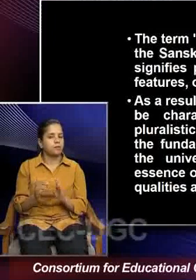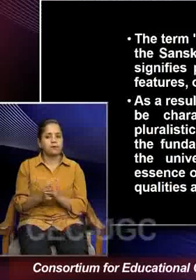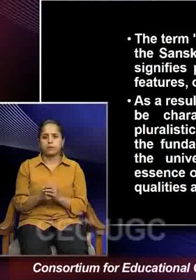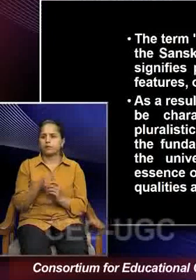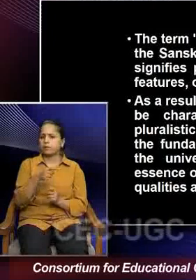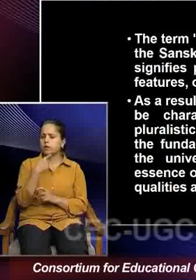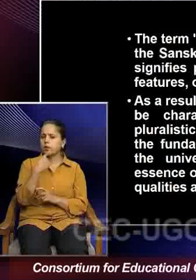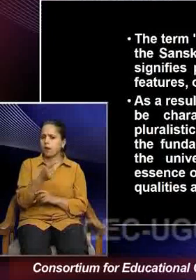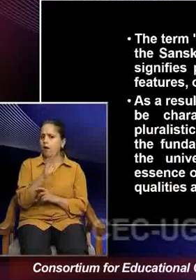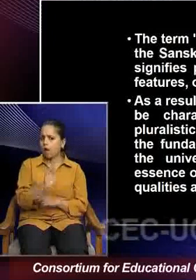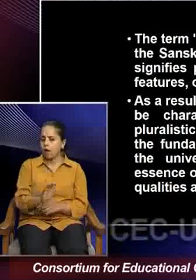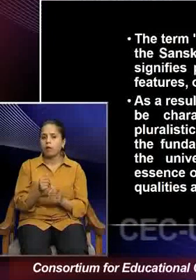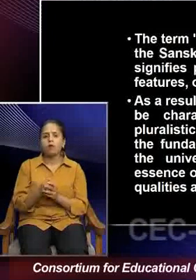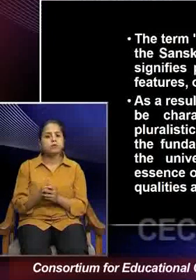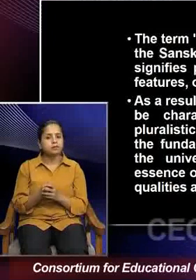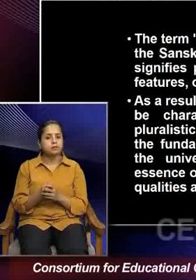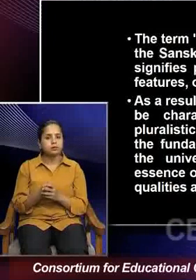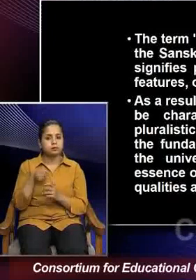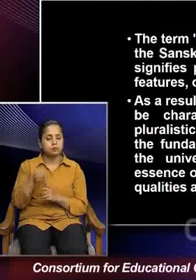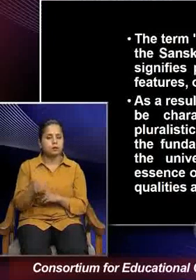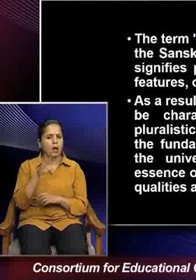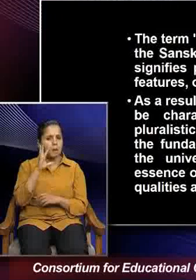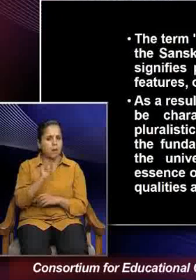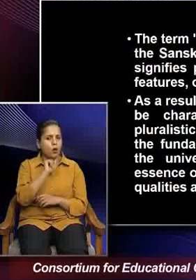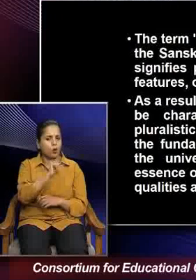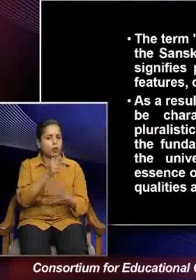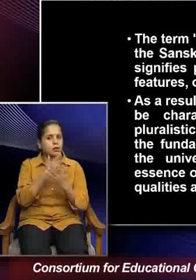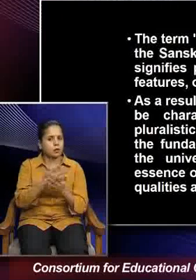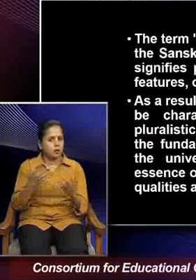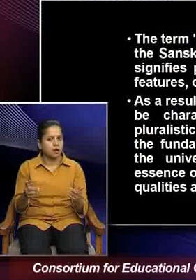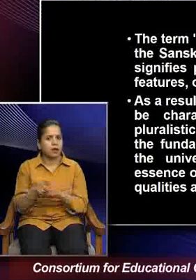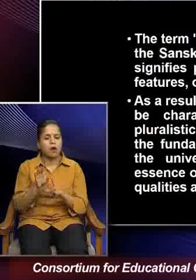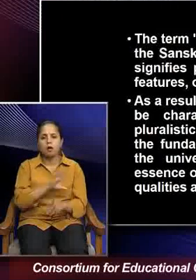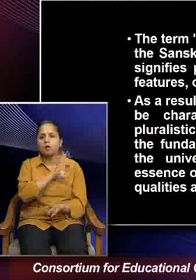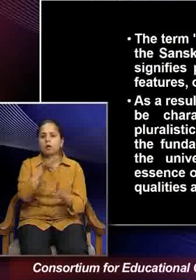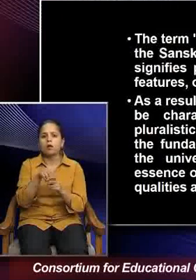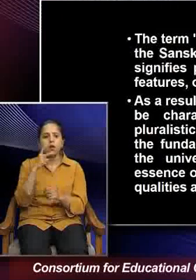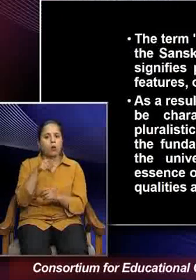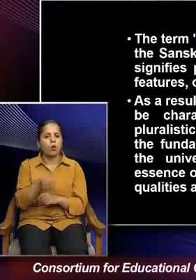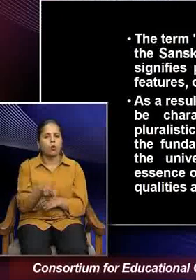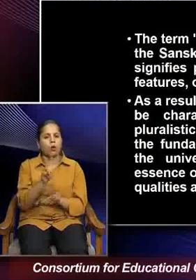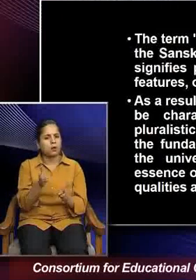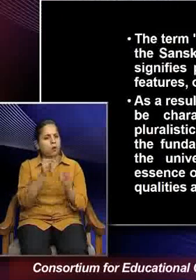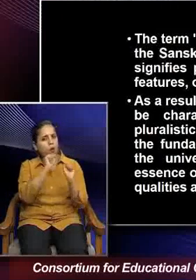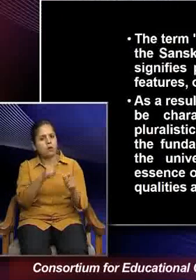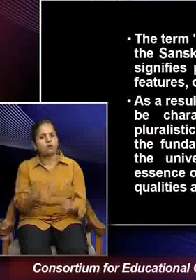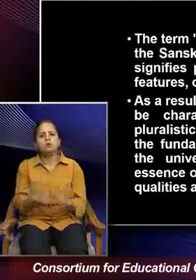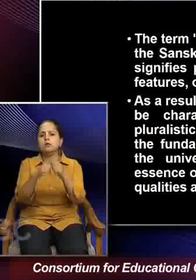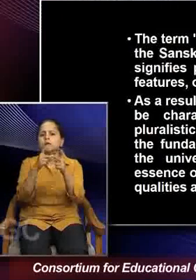It asserts that the essence of things lies in their unique qualities